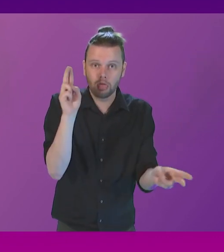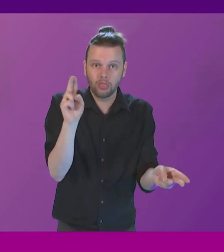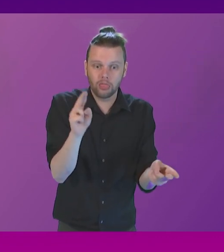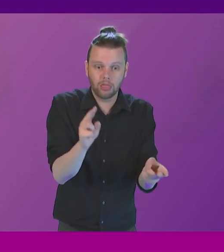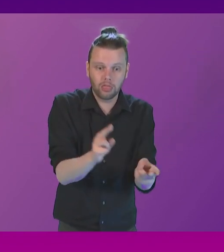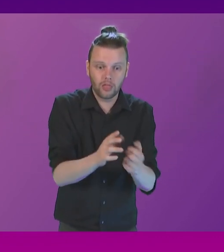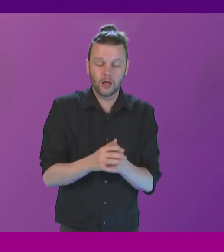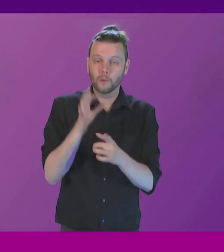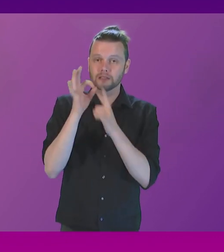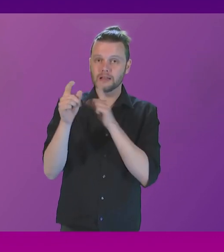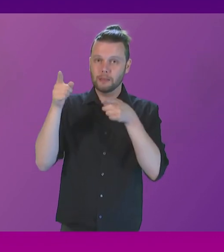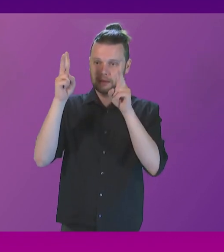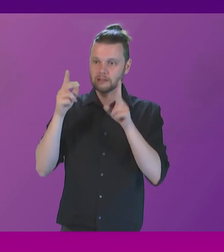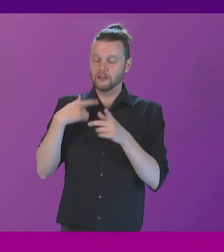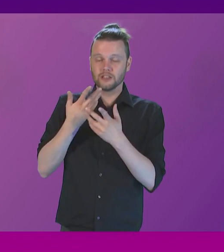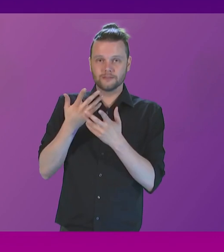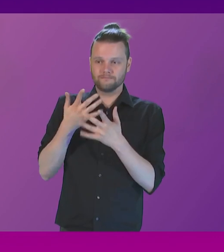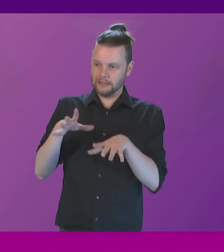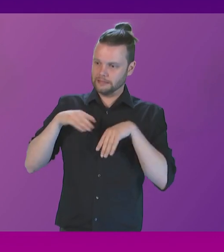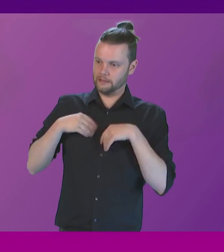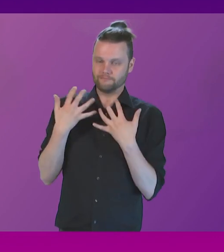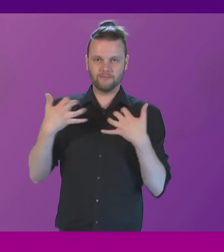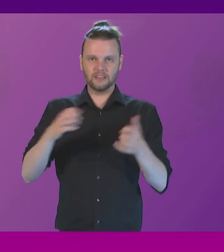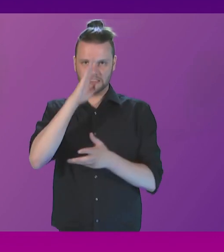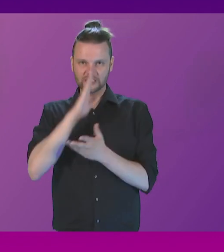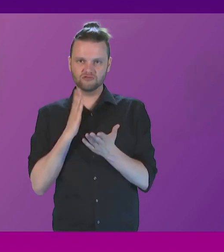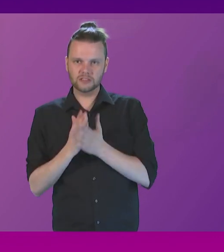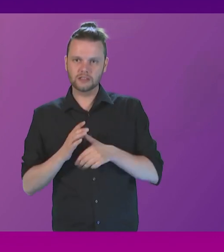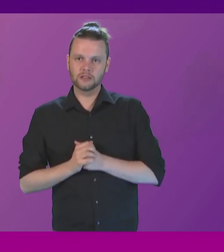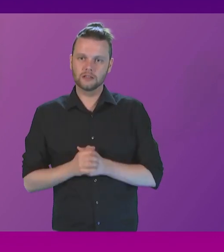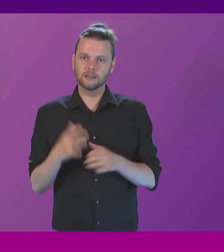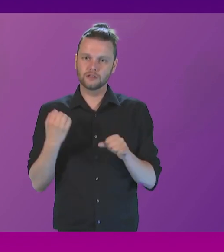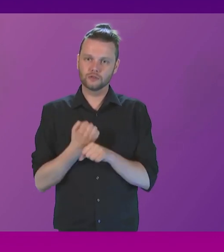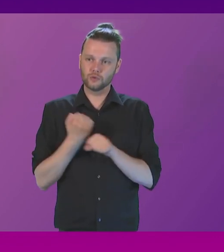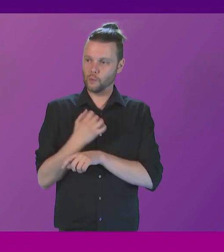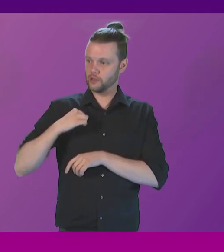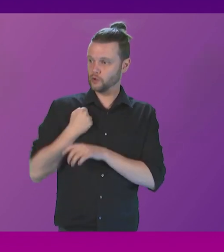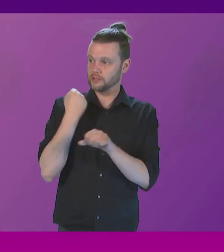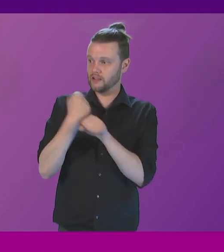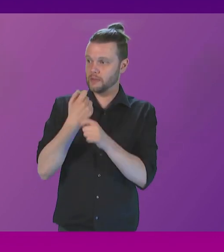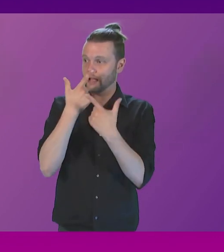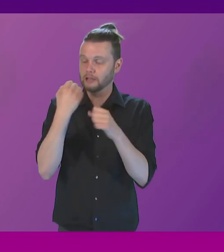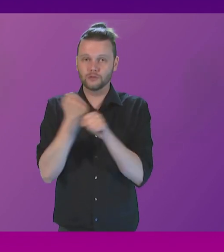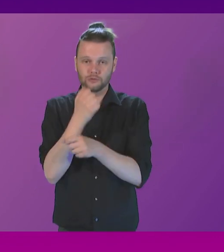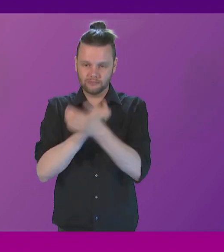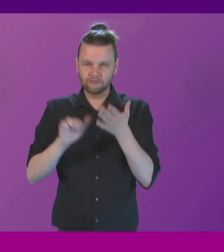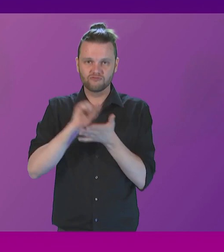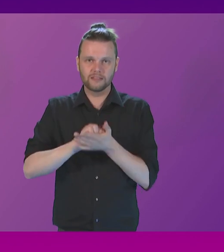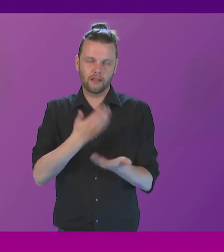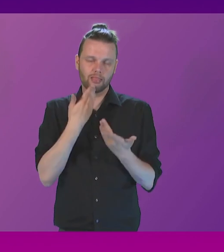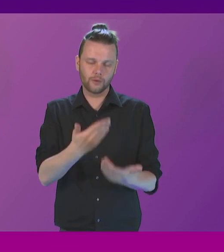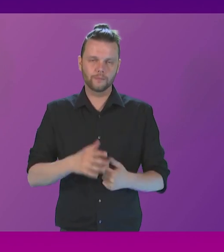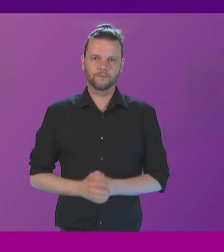And I just ask the Minister to take the calls from across the department very seriously and to do what the Scottish Government can to get things right. Thank you.